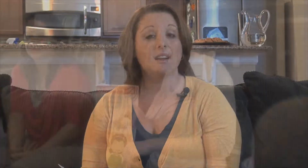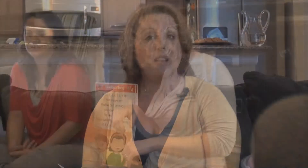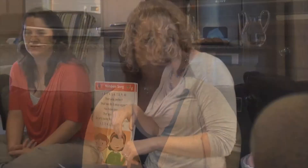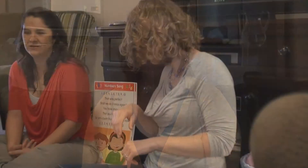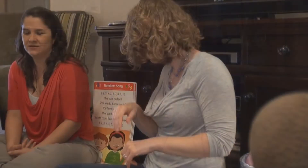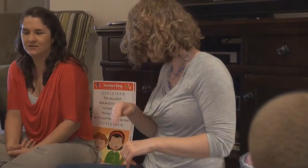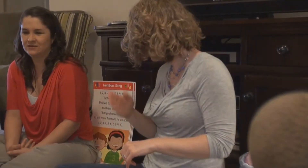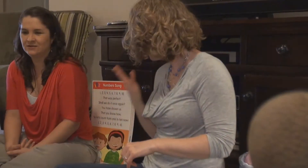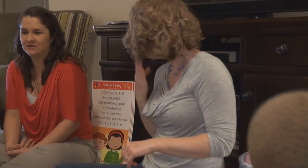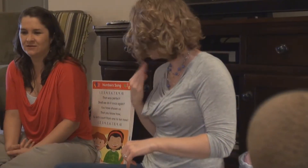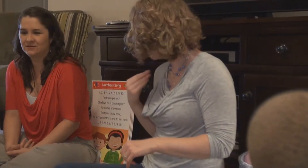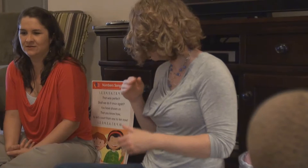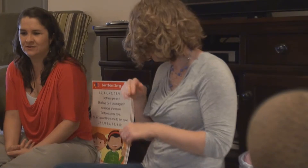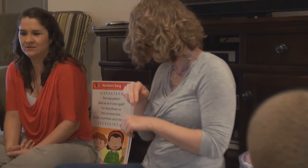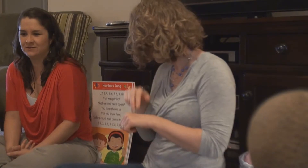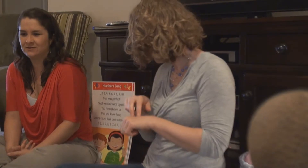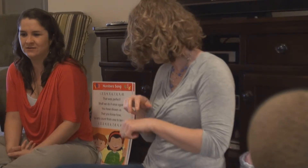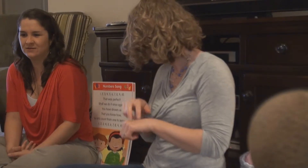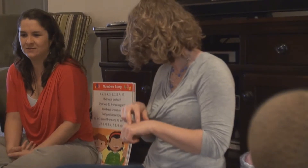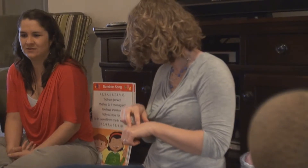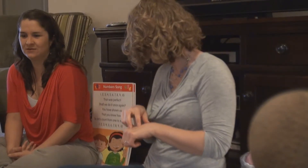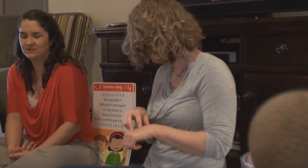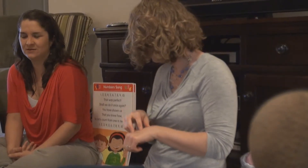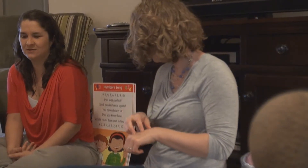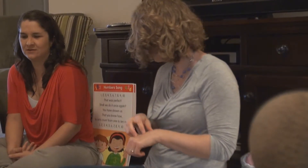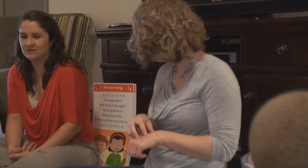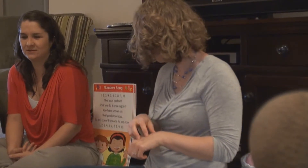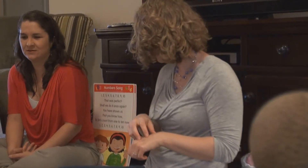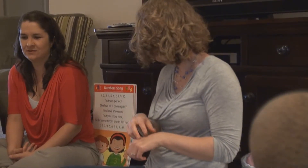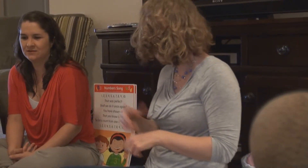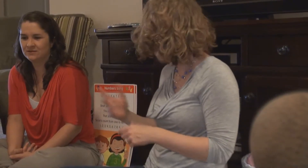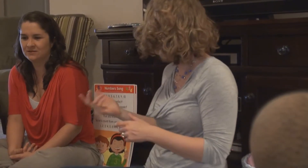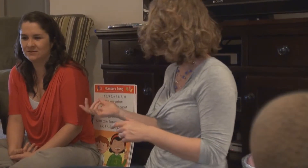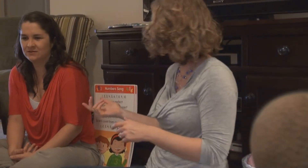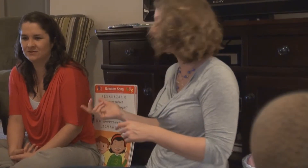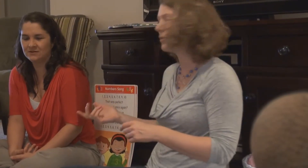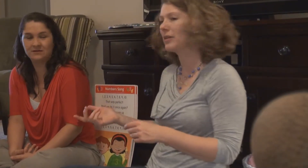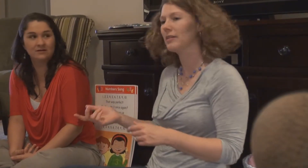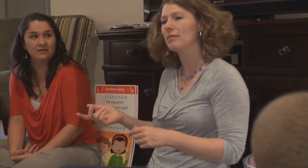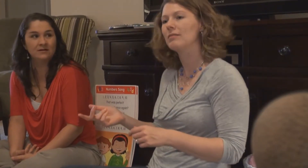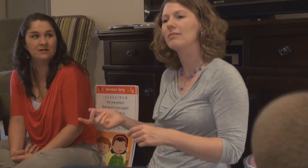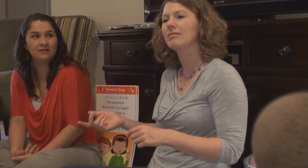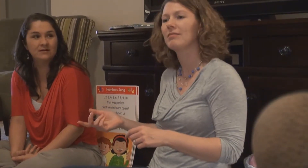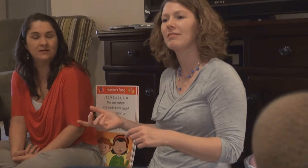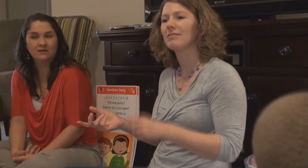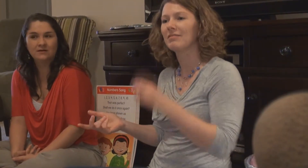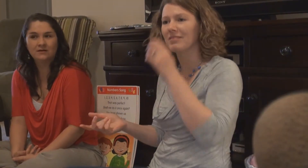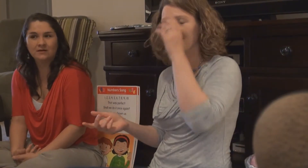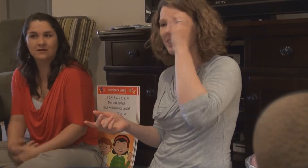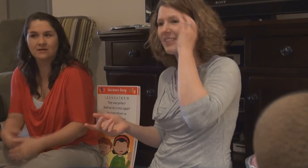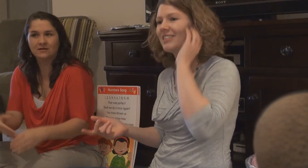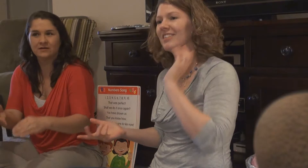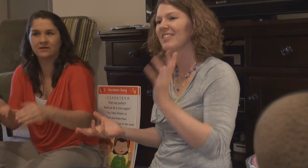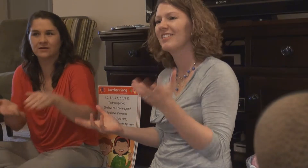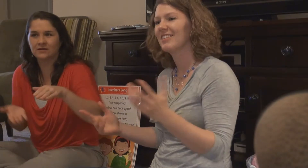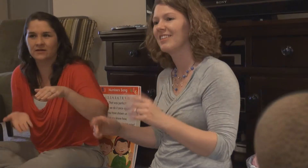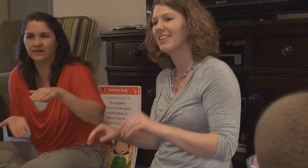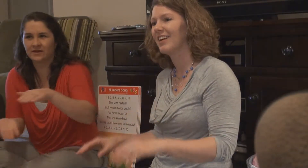psychological benefits. Children who learn to sign may have improved confidence and self-esteem with less occurrences of anger due to inability